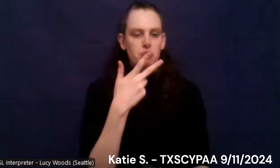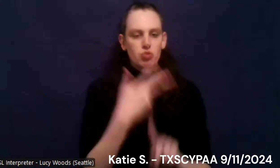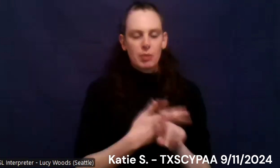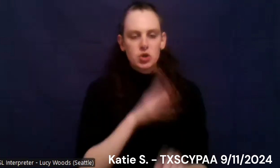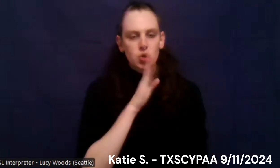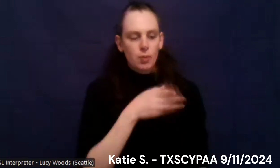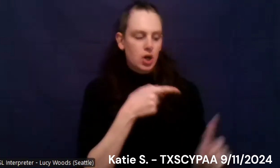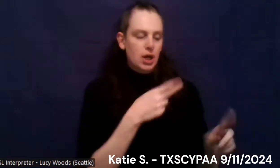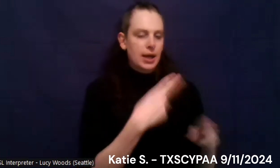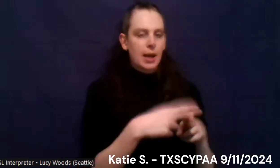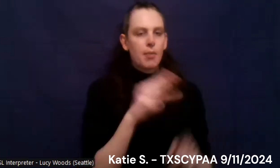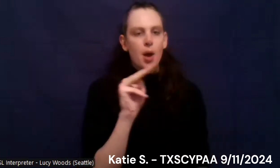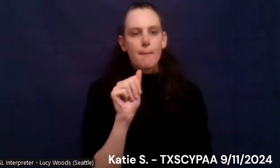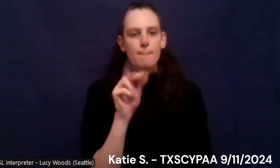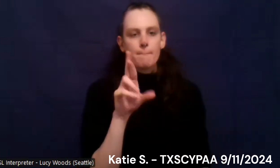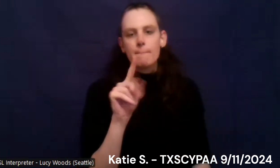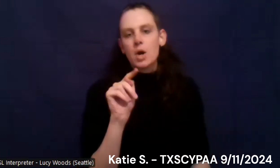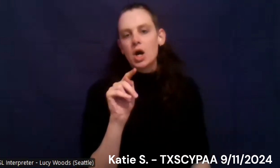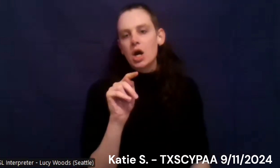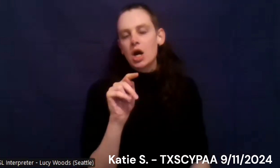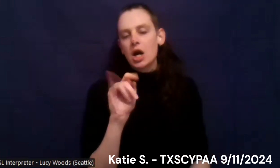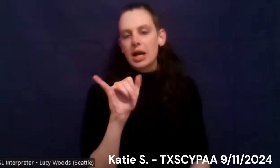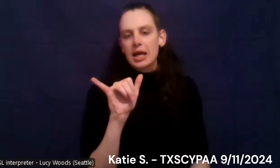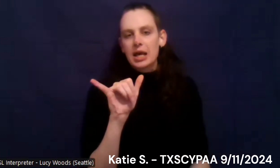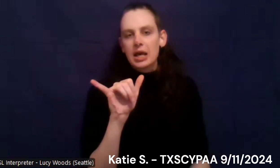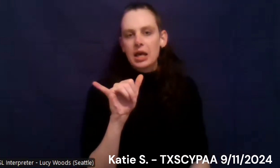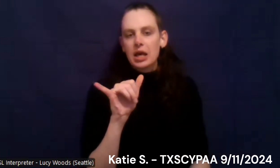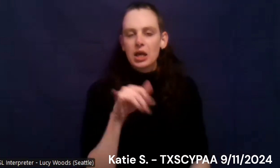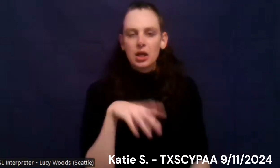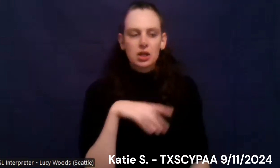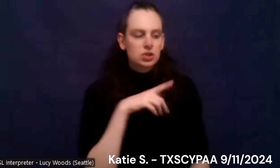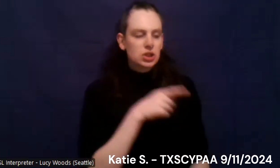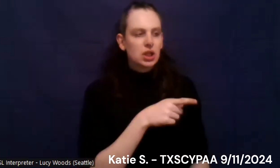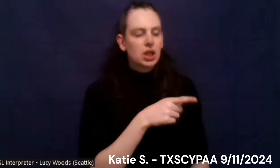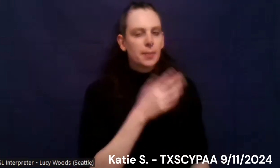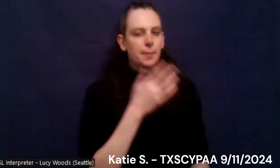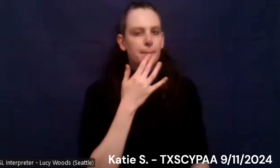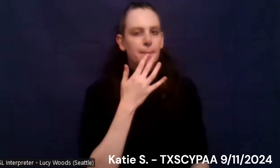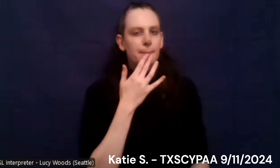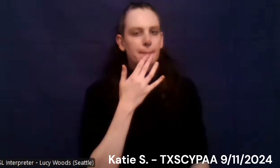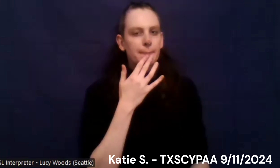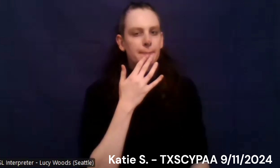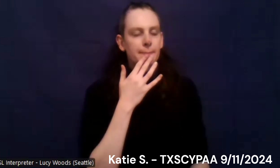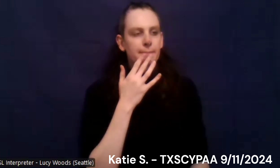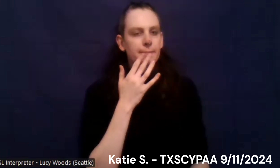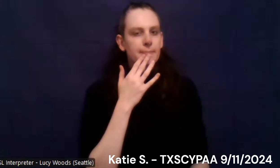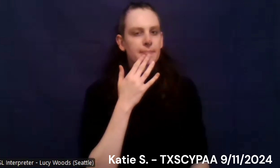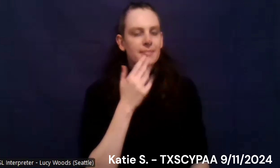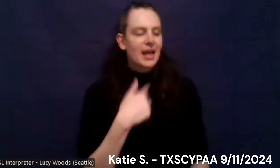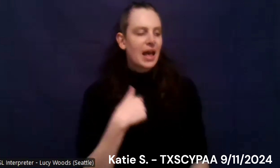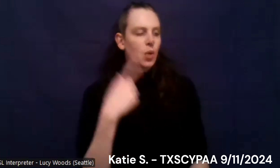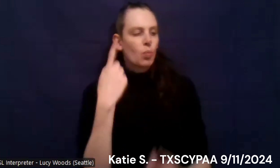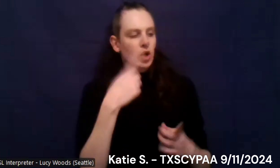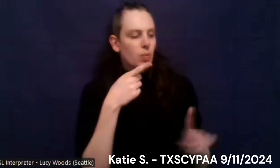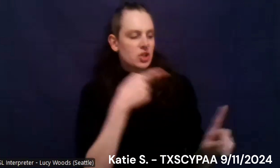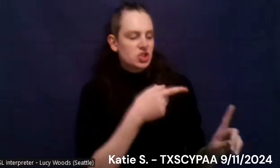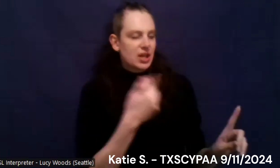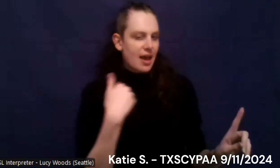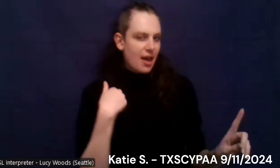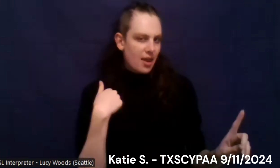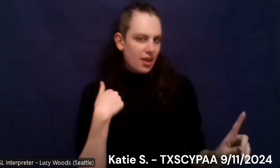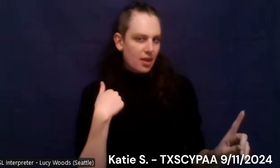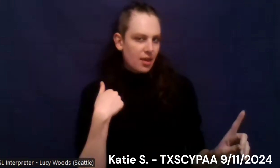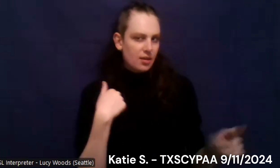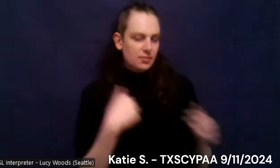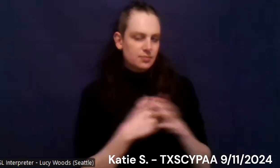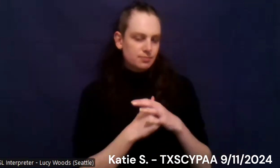Marty, and she wanted what I had. Or wait, she did well. I wanted what she had. That's the